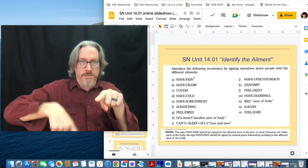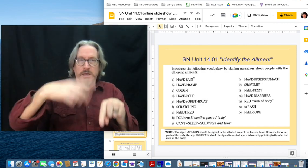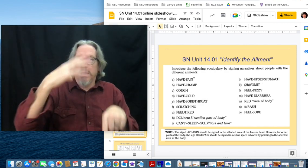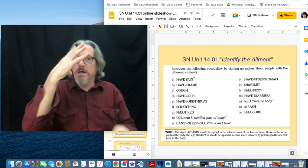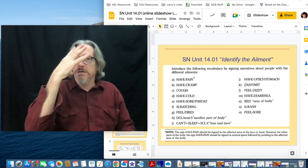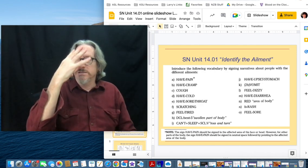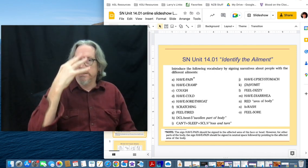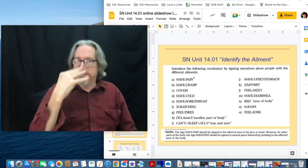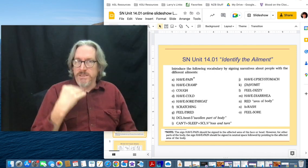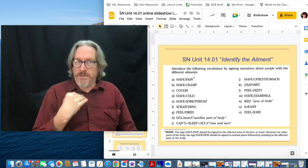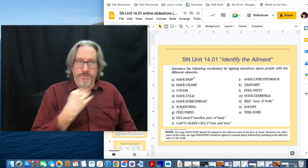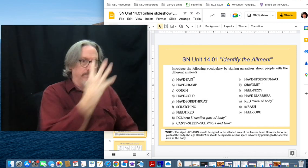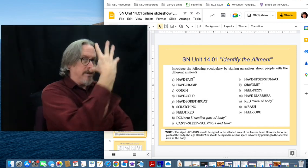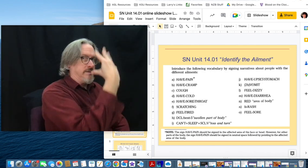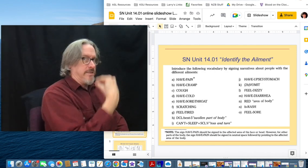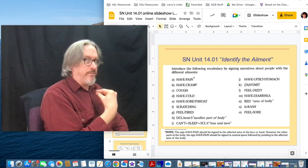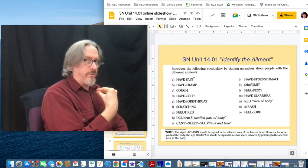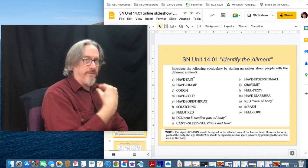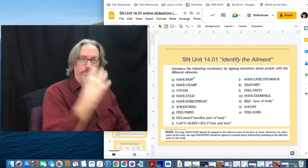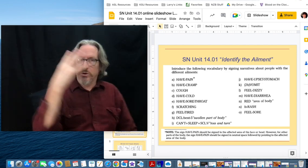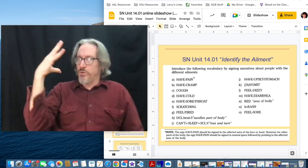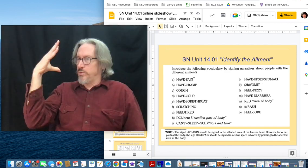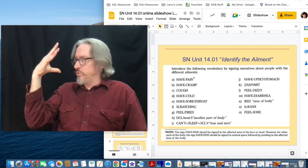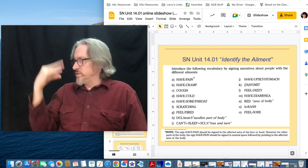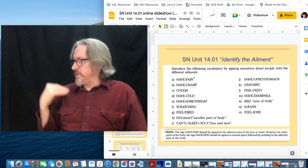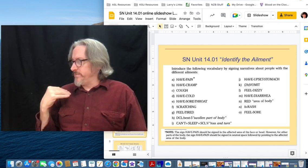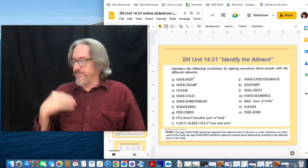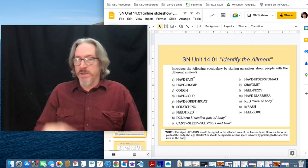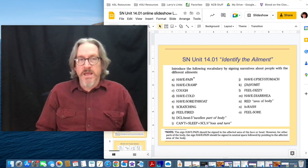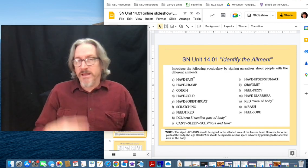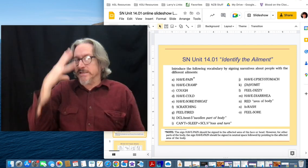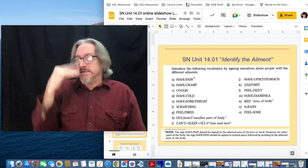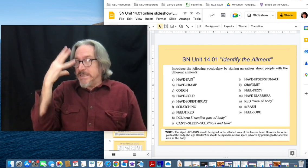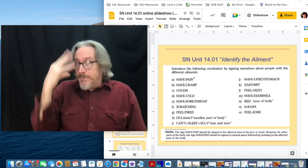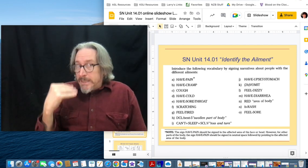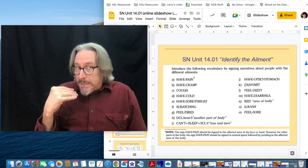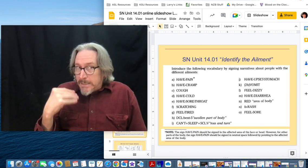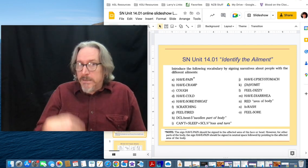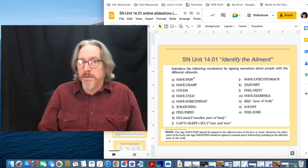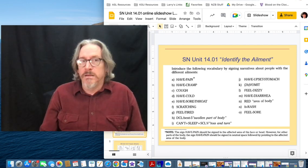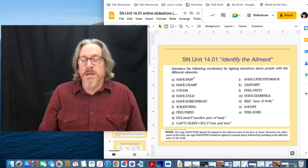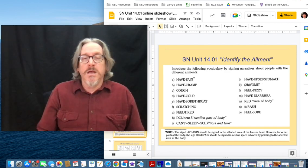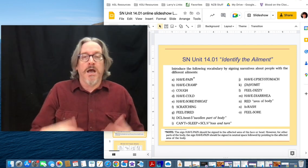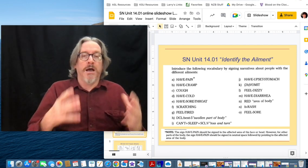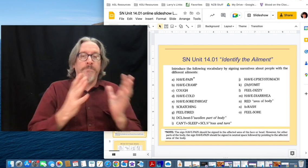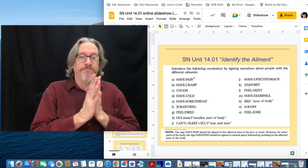Can't sleep. Sleep. Right. Sleep. Like sleepy.